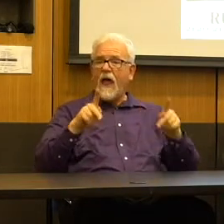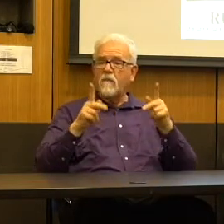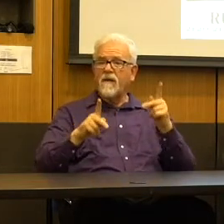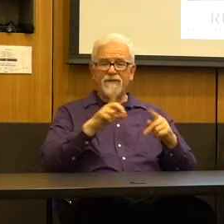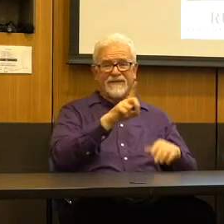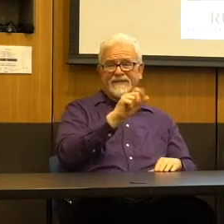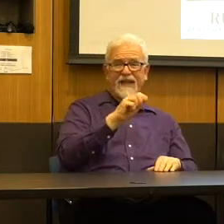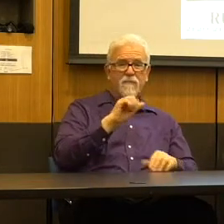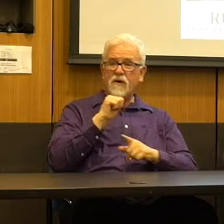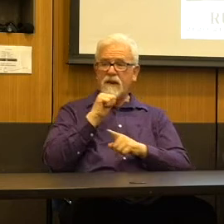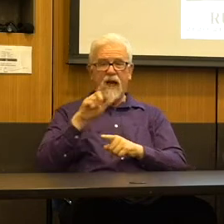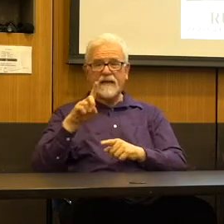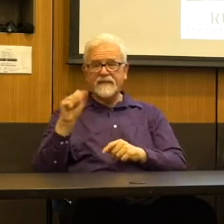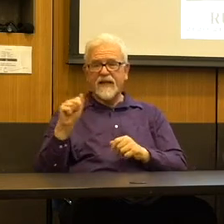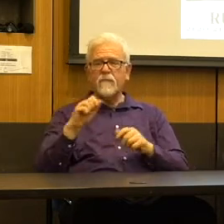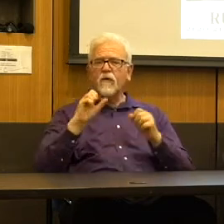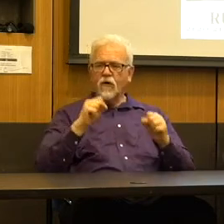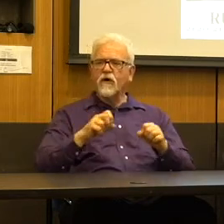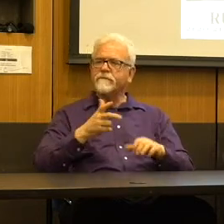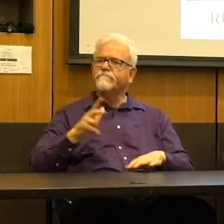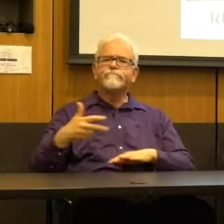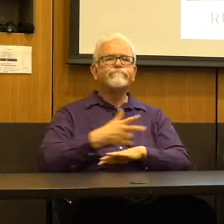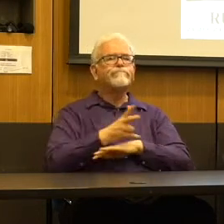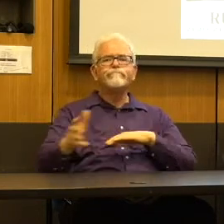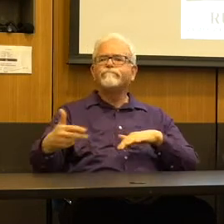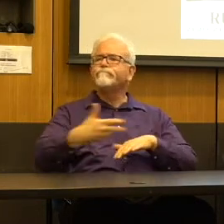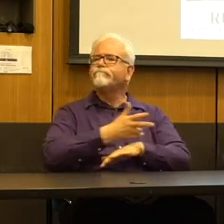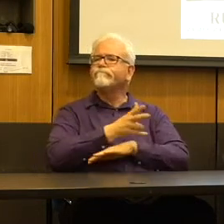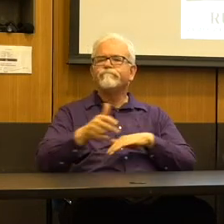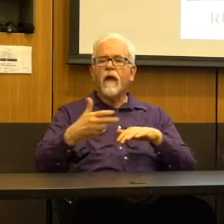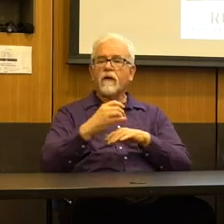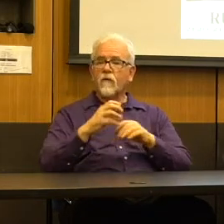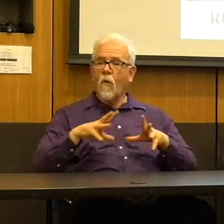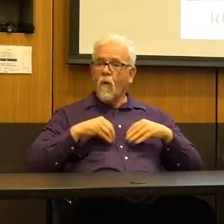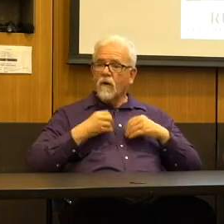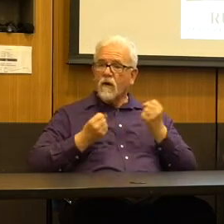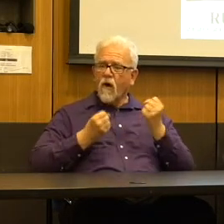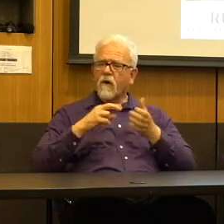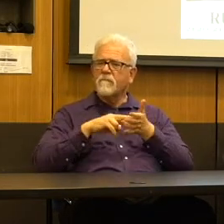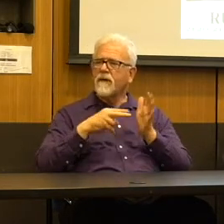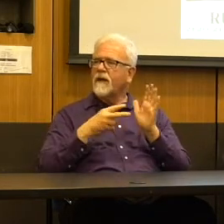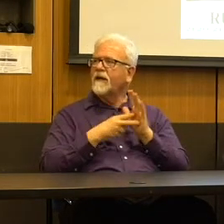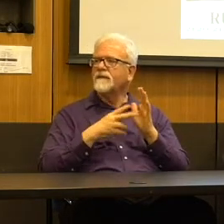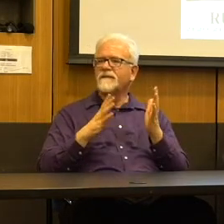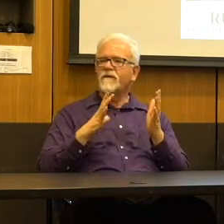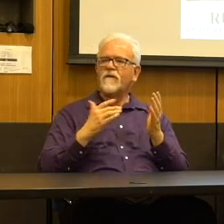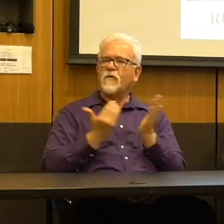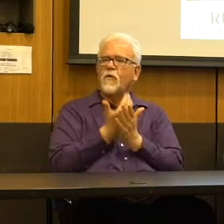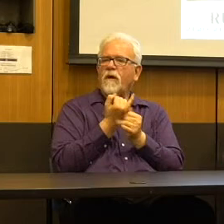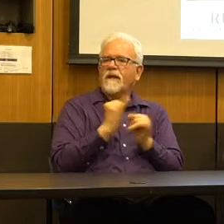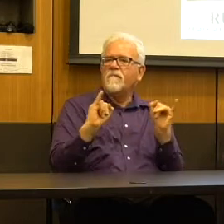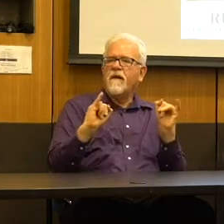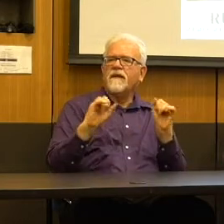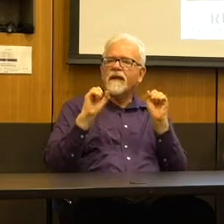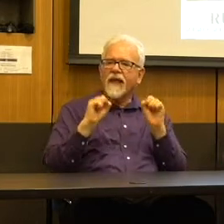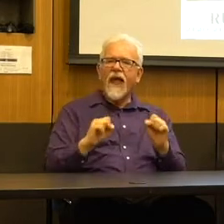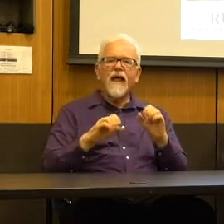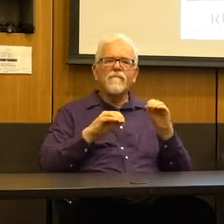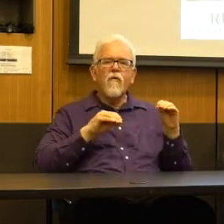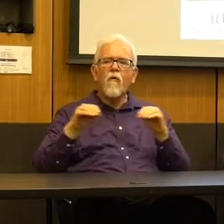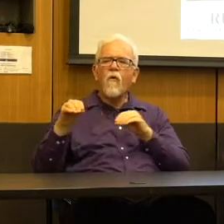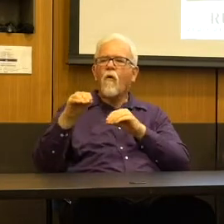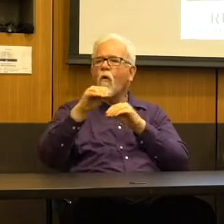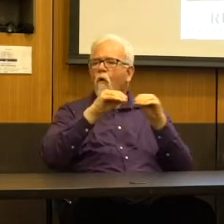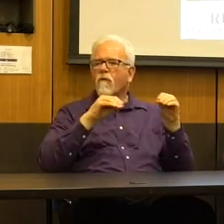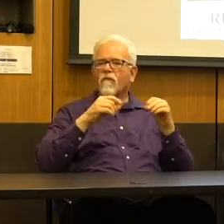really revelatory at the time. It was considered to own a car was to get a new sort of autonomy, to be able to move around the